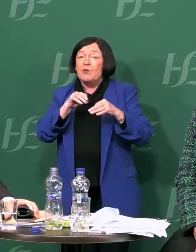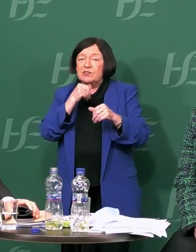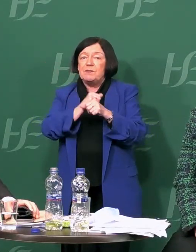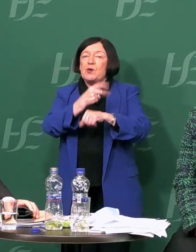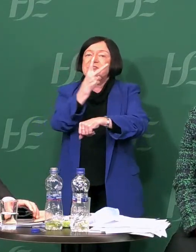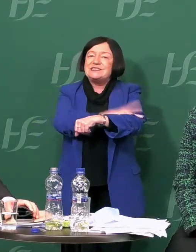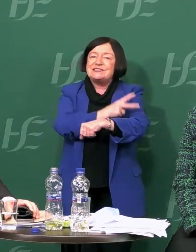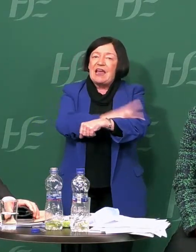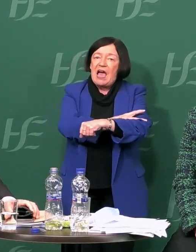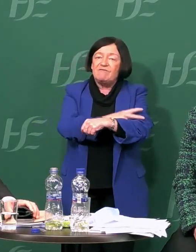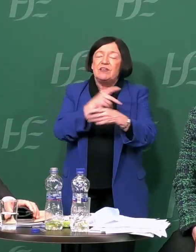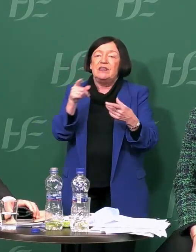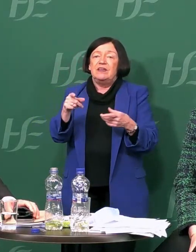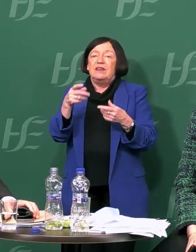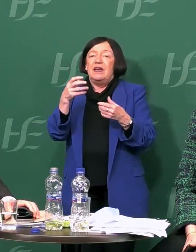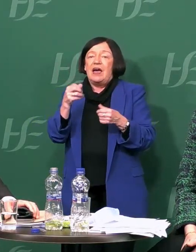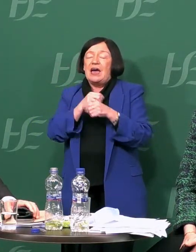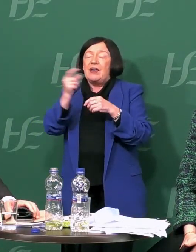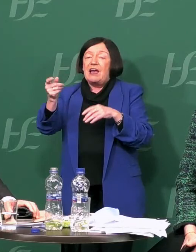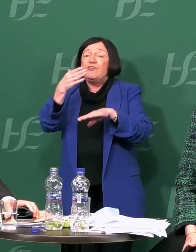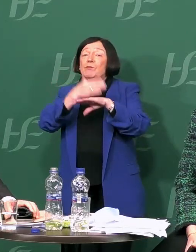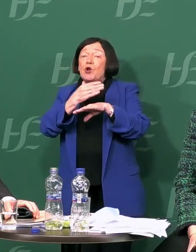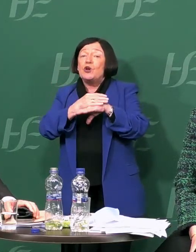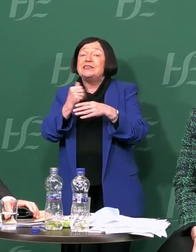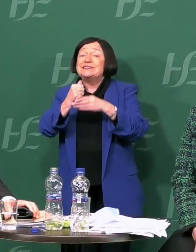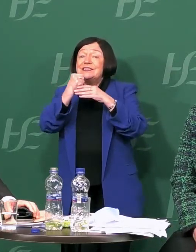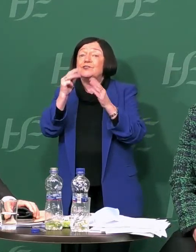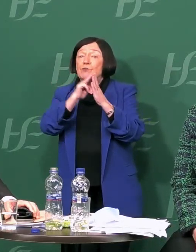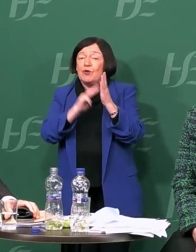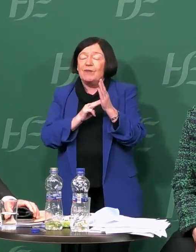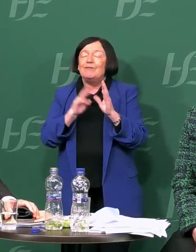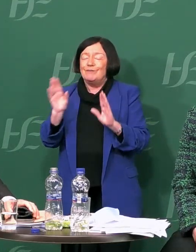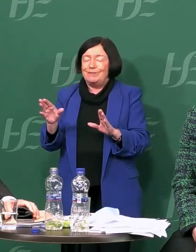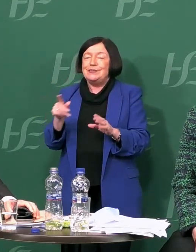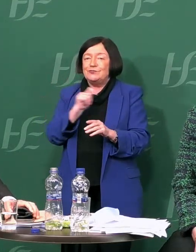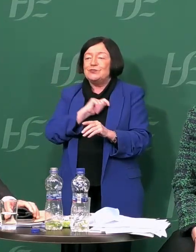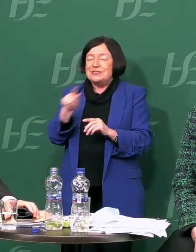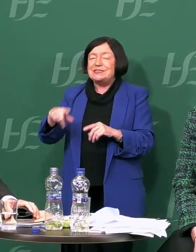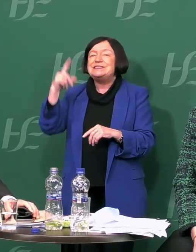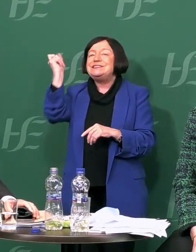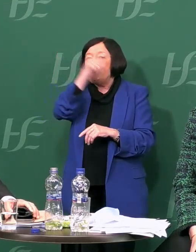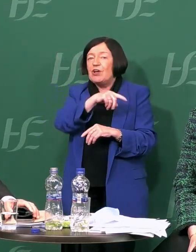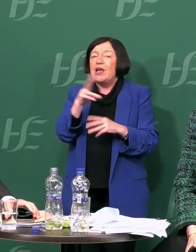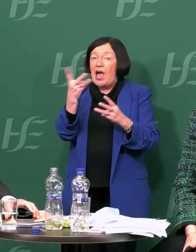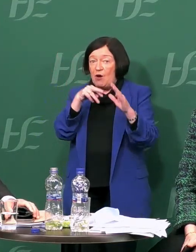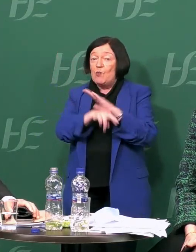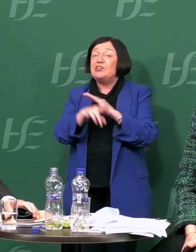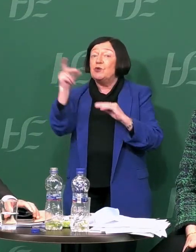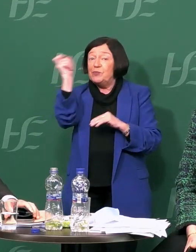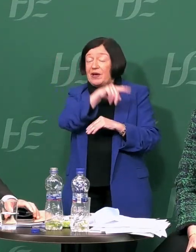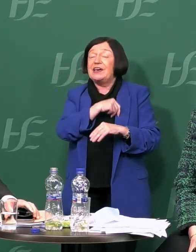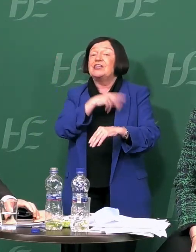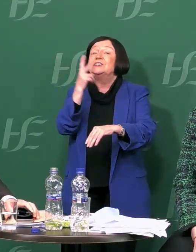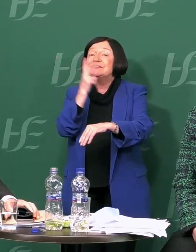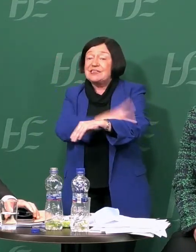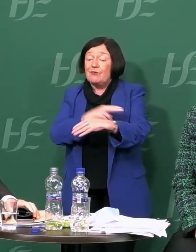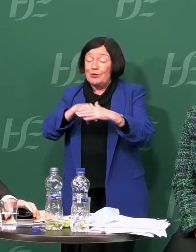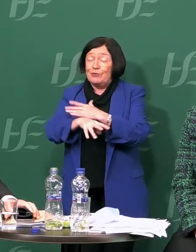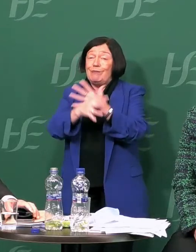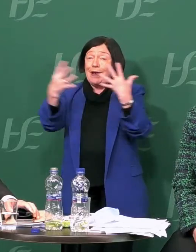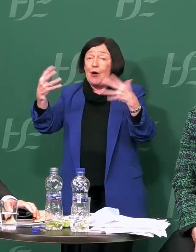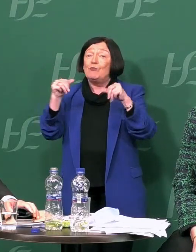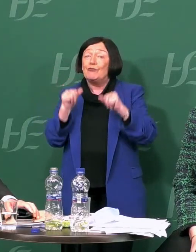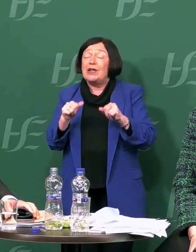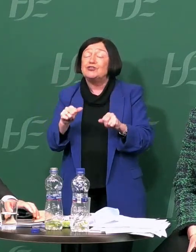staff. And as Paul said, we have an enhanced employee assistance programme. But there is no doubt but that this is very difficult, and winter will be very difficult, and our staff are under huge pressure.